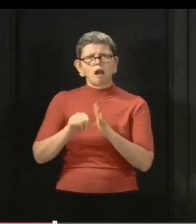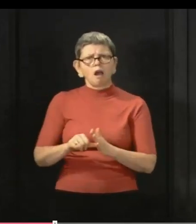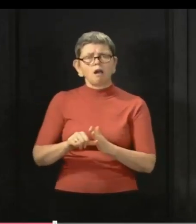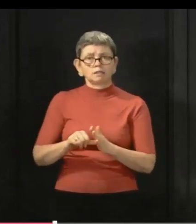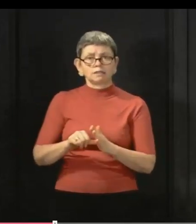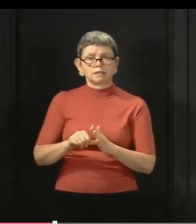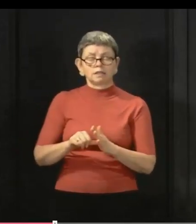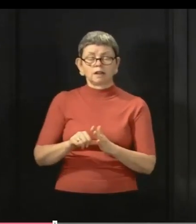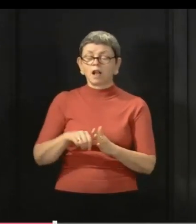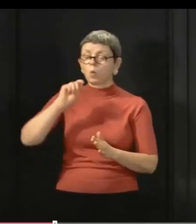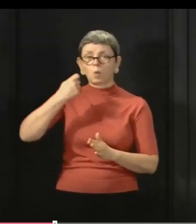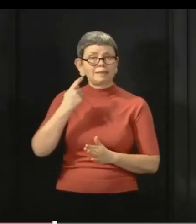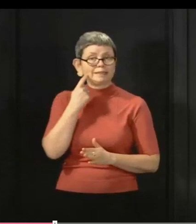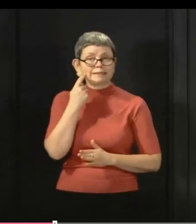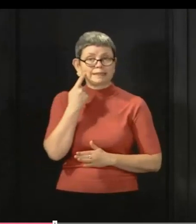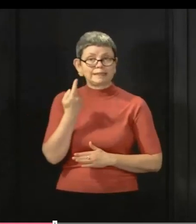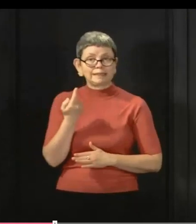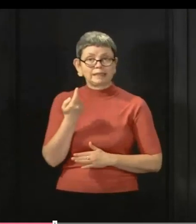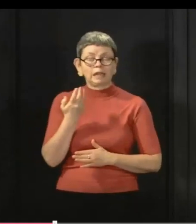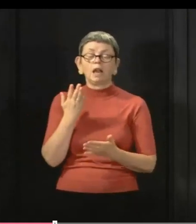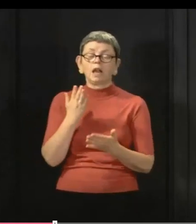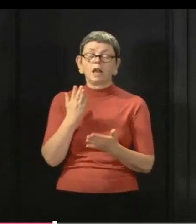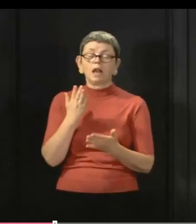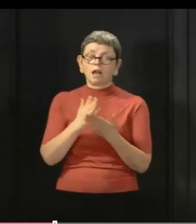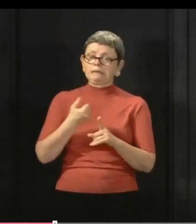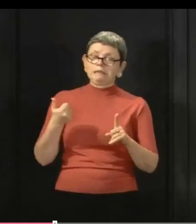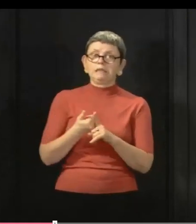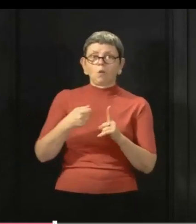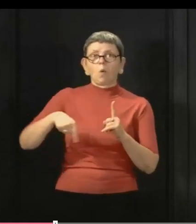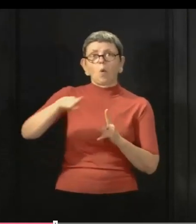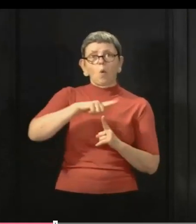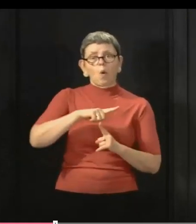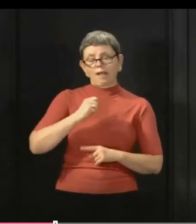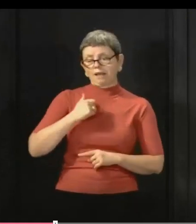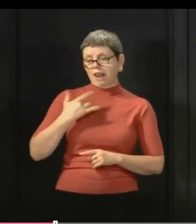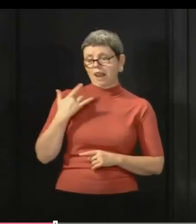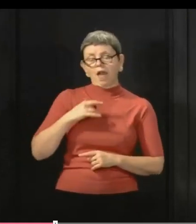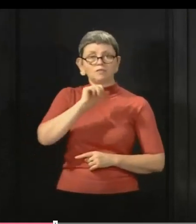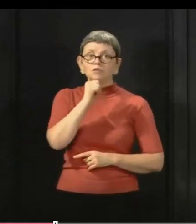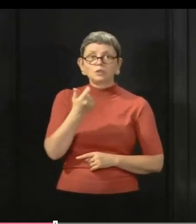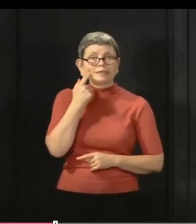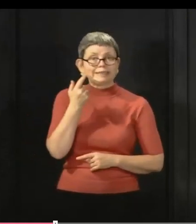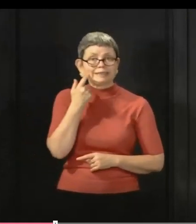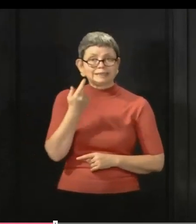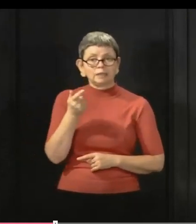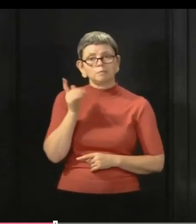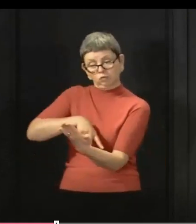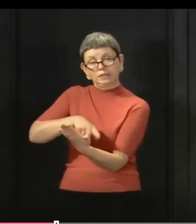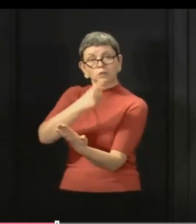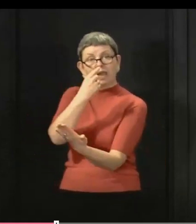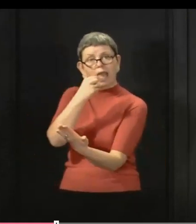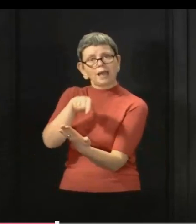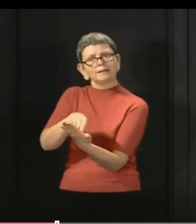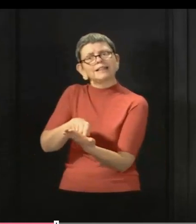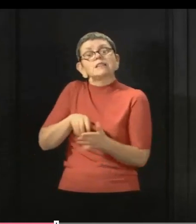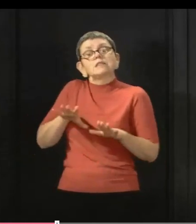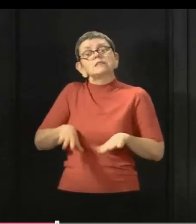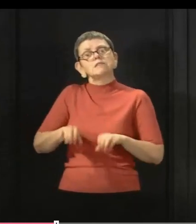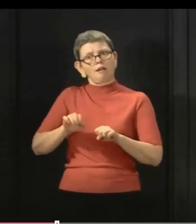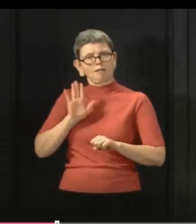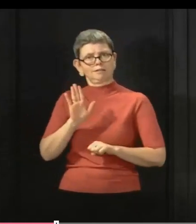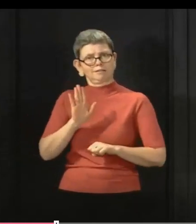on all of us and the lives that we lead. So I want that process to be open as possible. And as I said